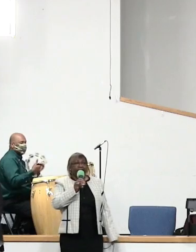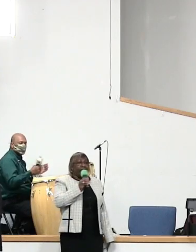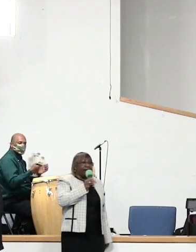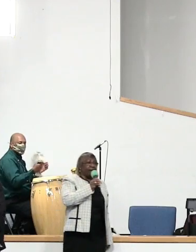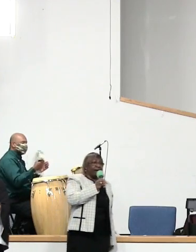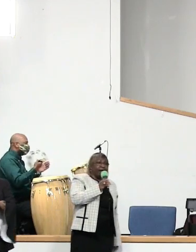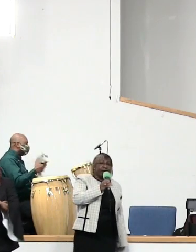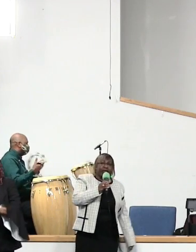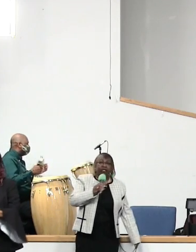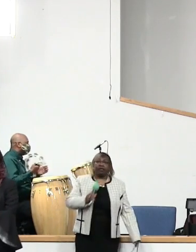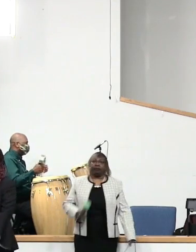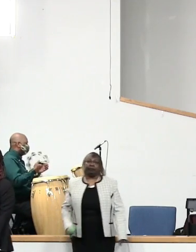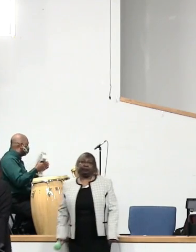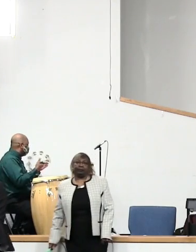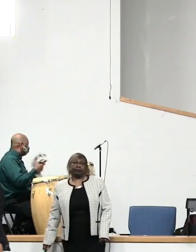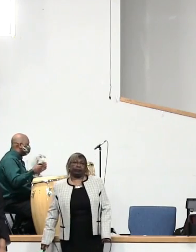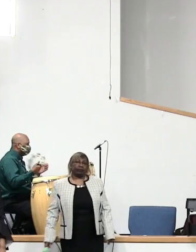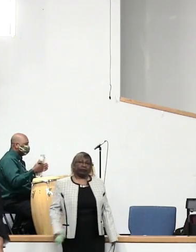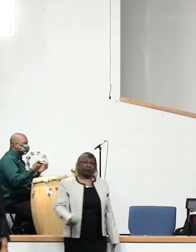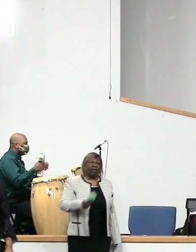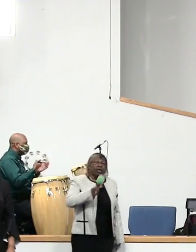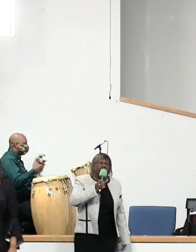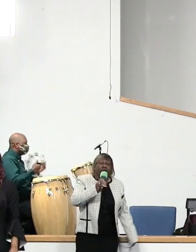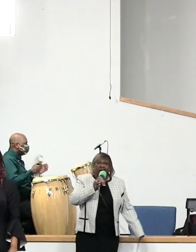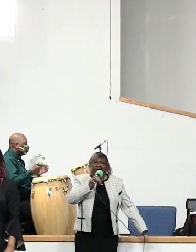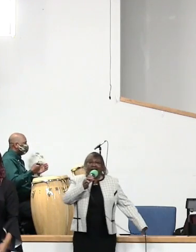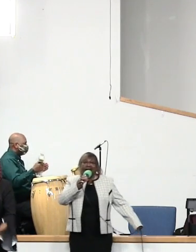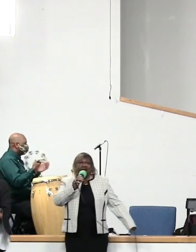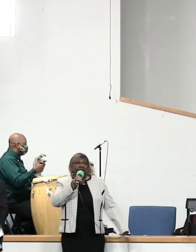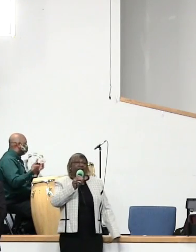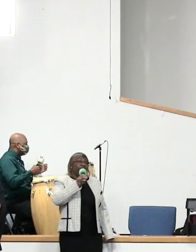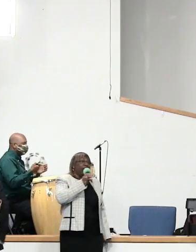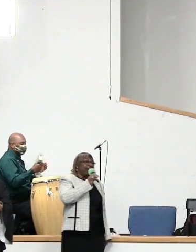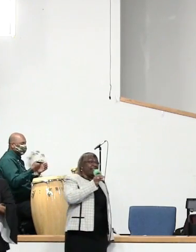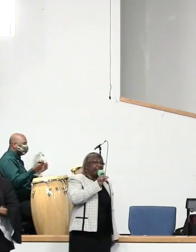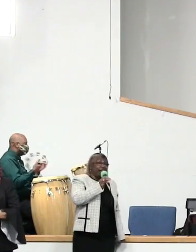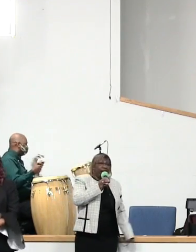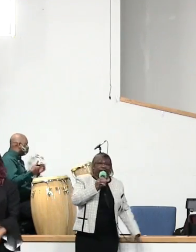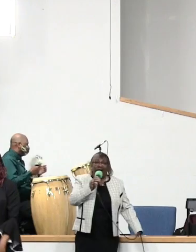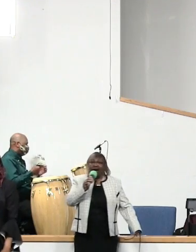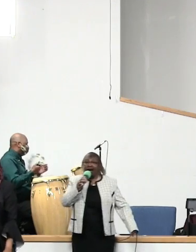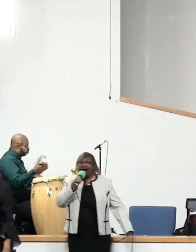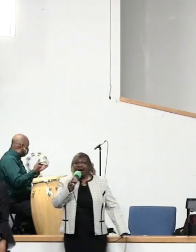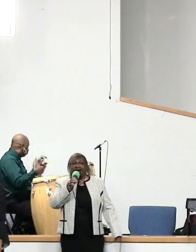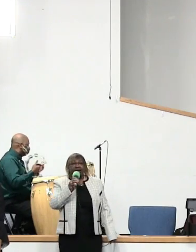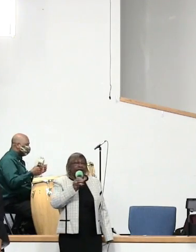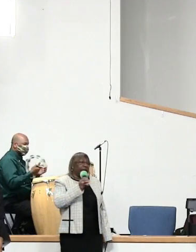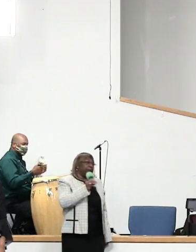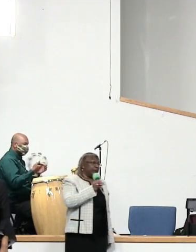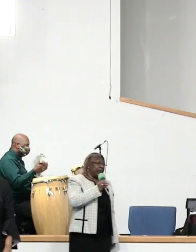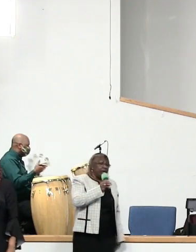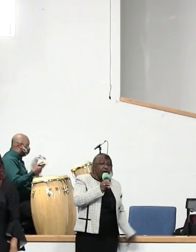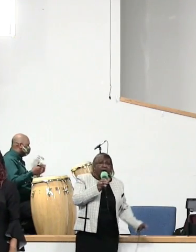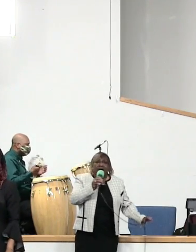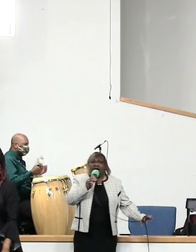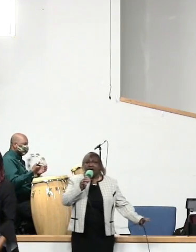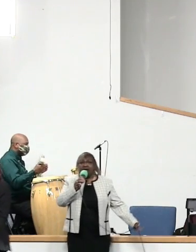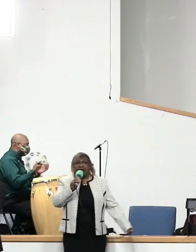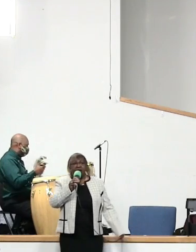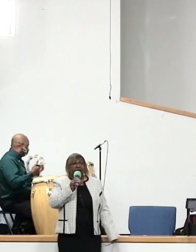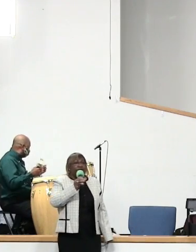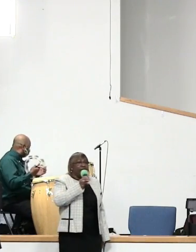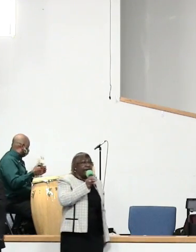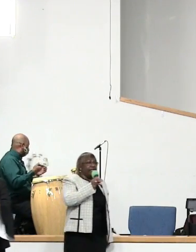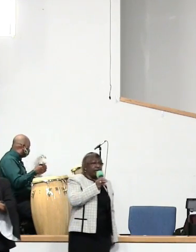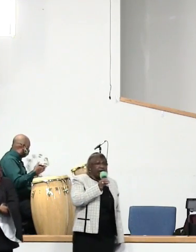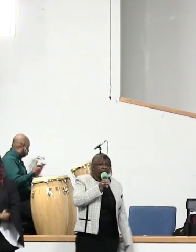friend. I am a friend of God. I am a friend of God. Yes, I am. I